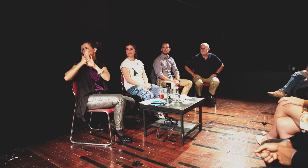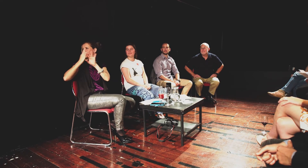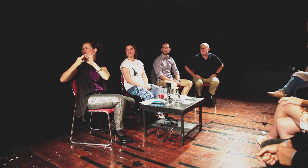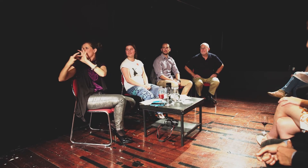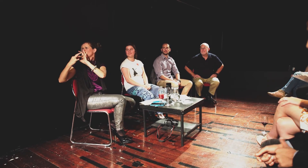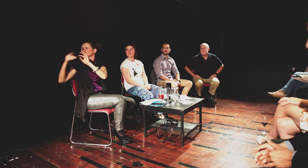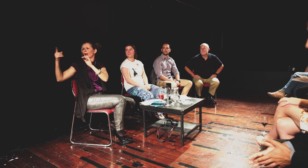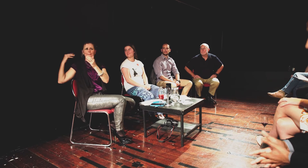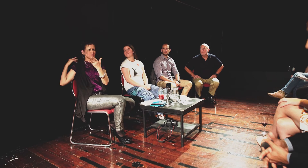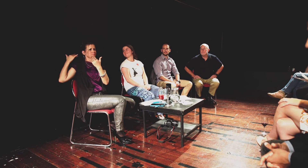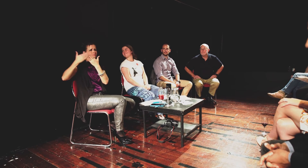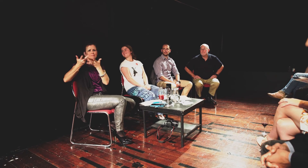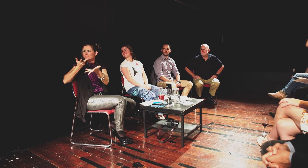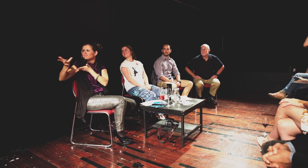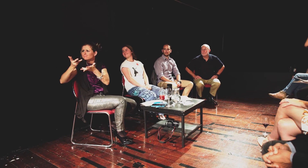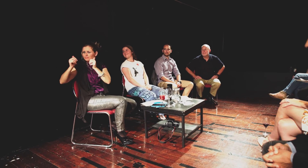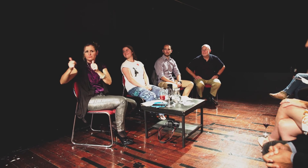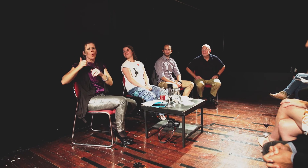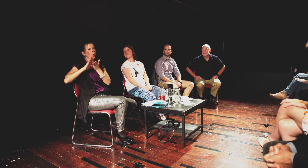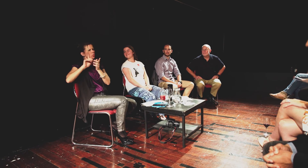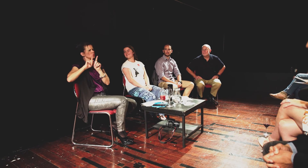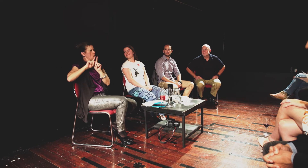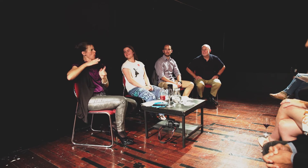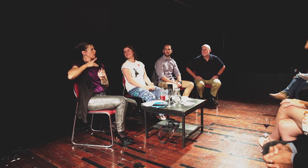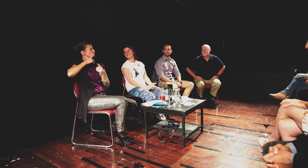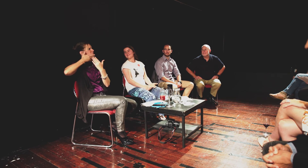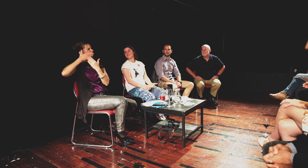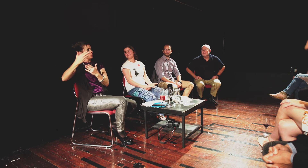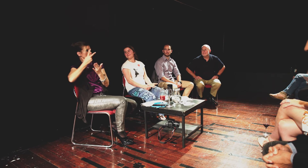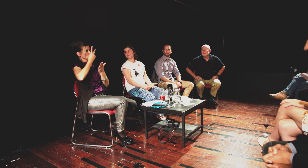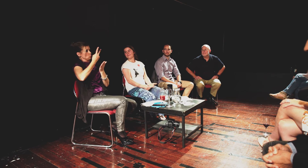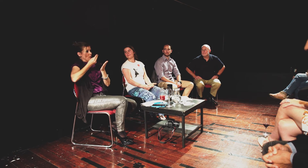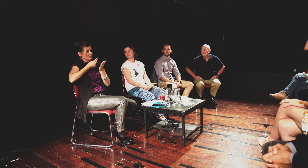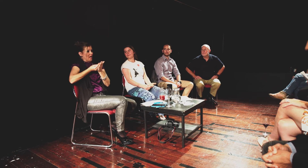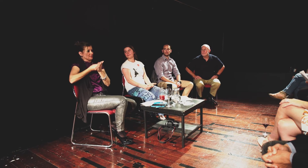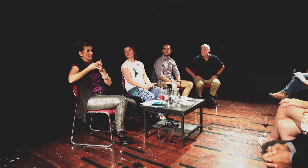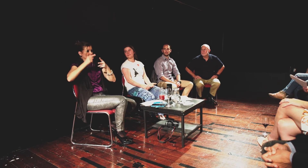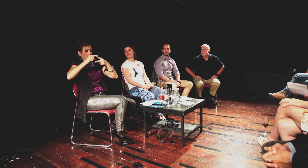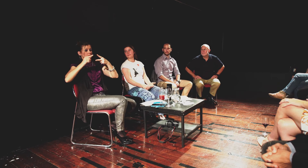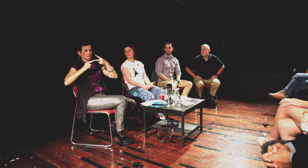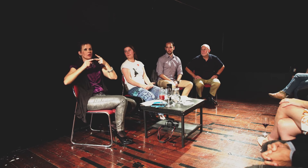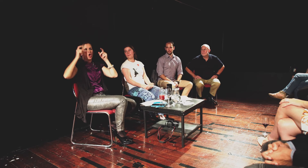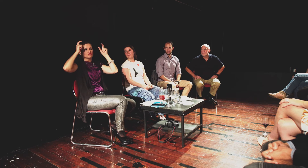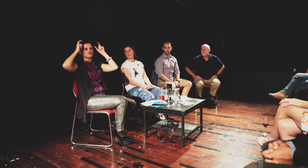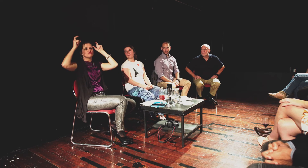sure that this worked well for us. So it's great being in touch with you. For the lead up to this, we did have